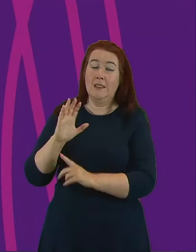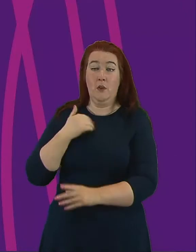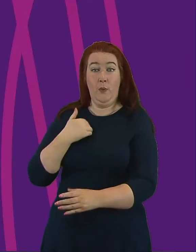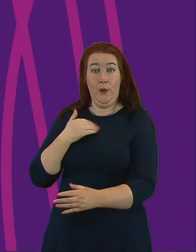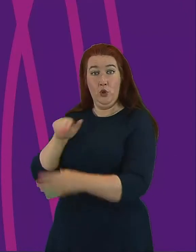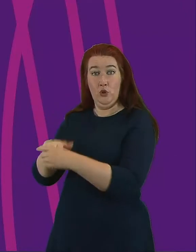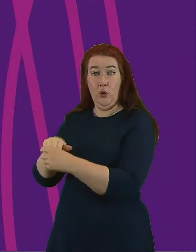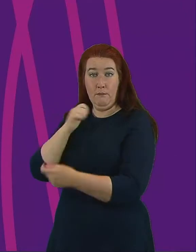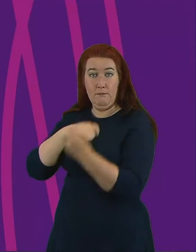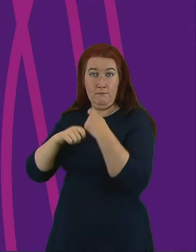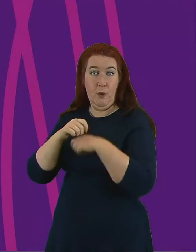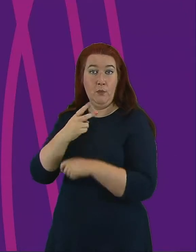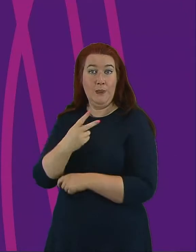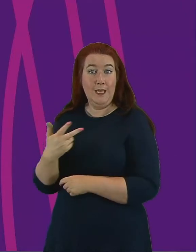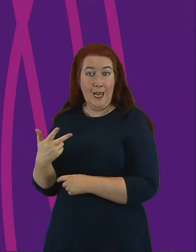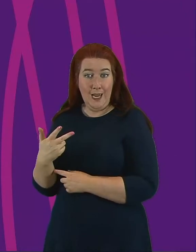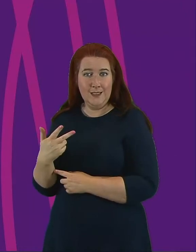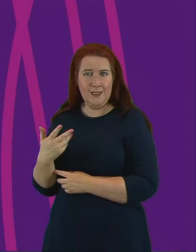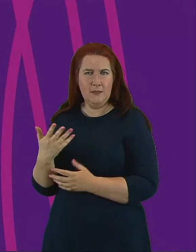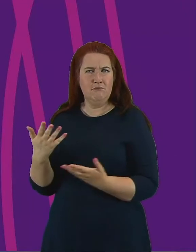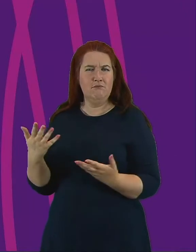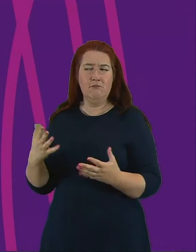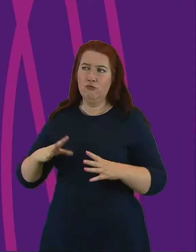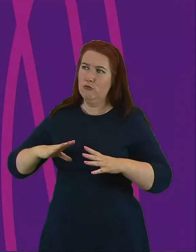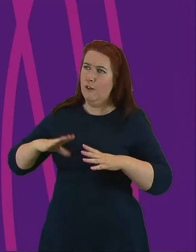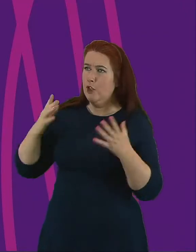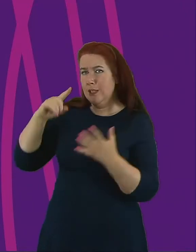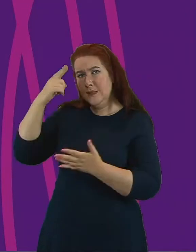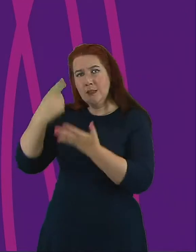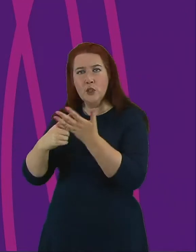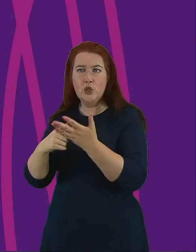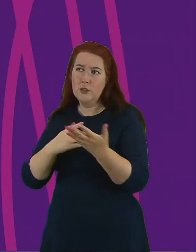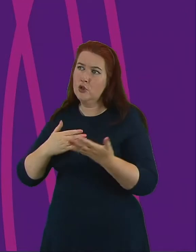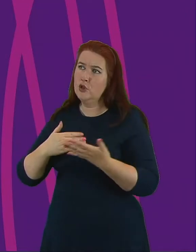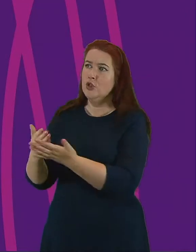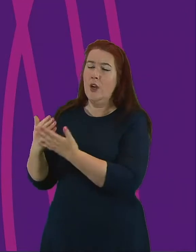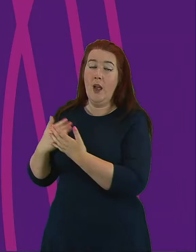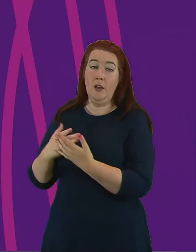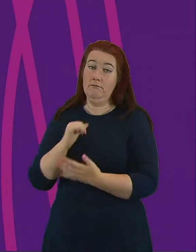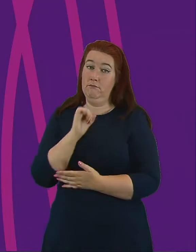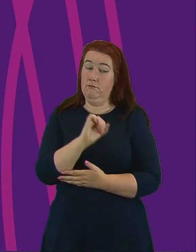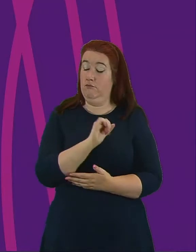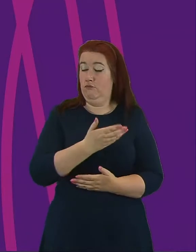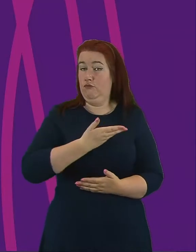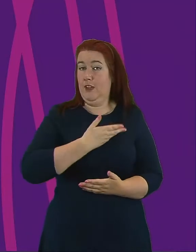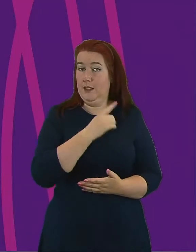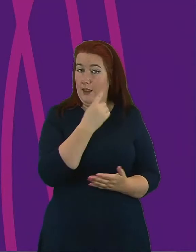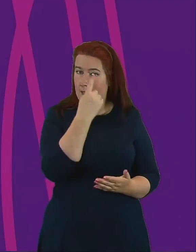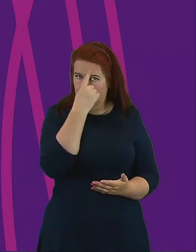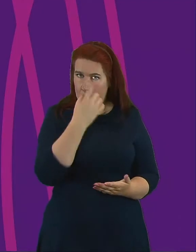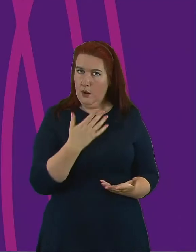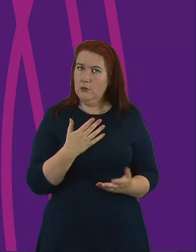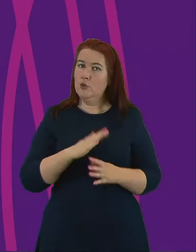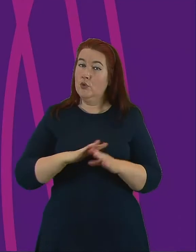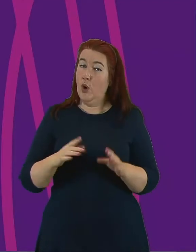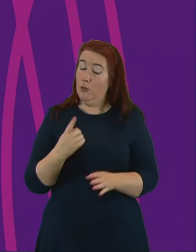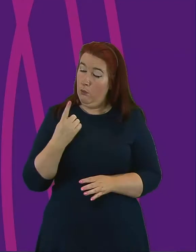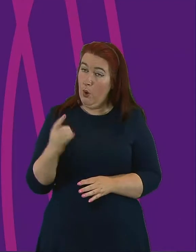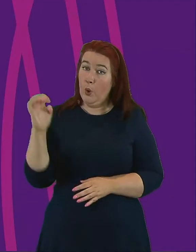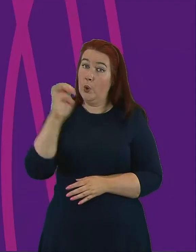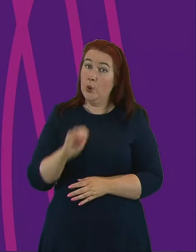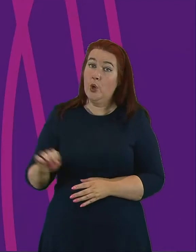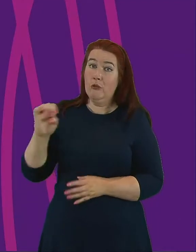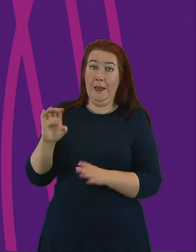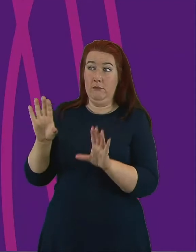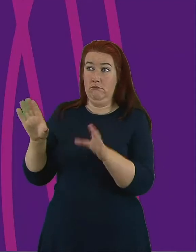28, that is freely sharing decision-making, he is entitled to that position. But I tell you, not a single European nation